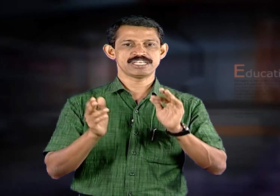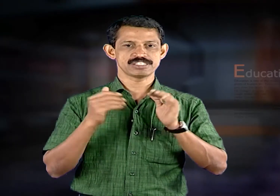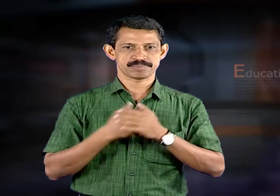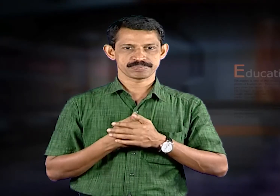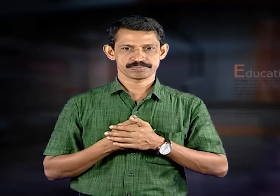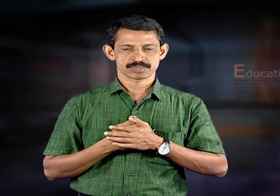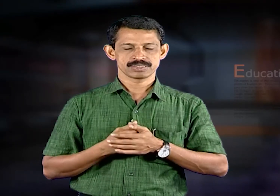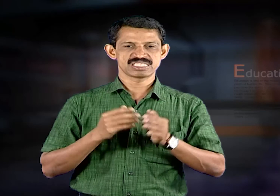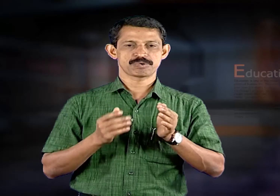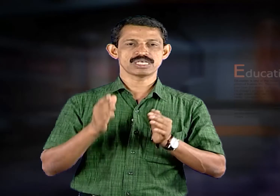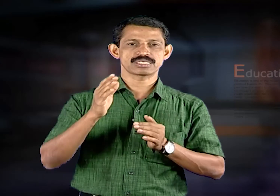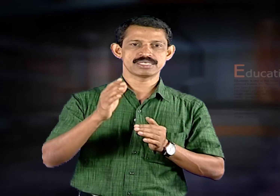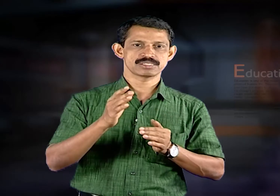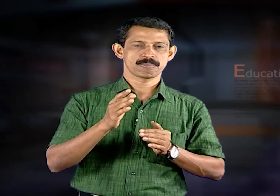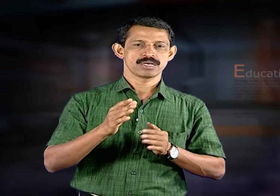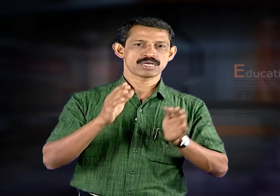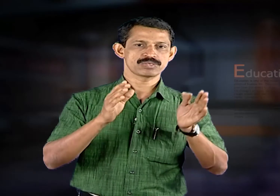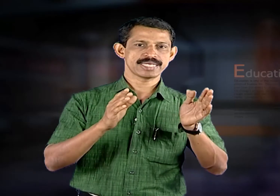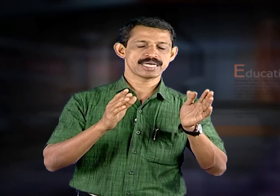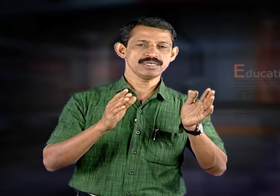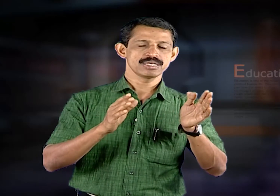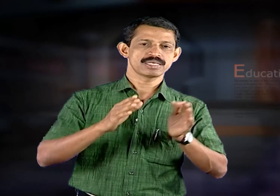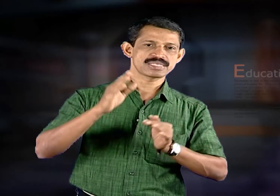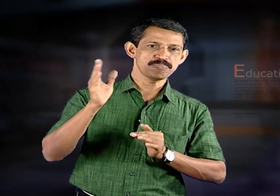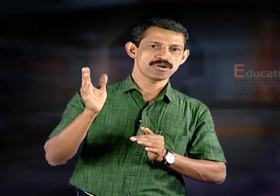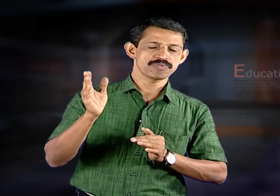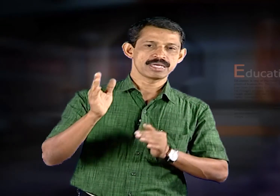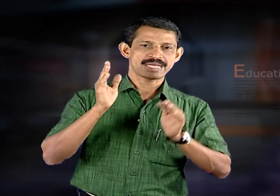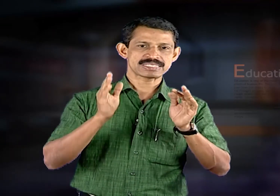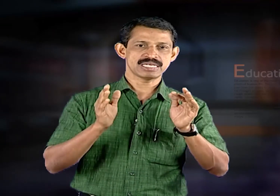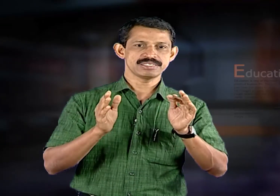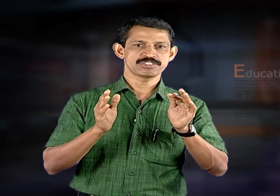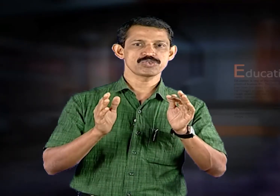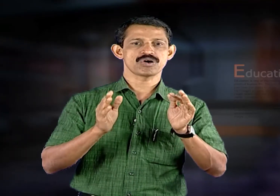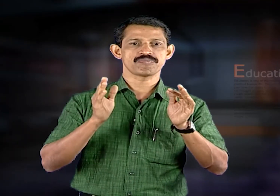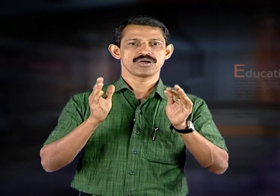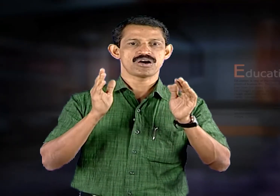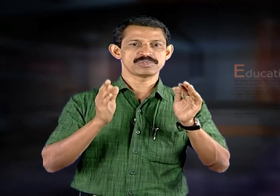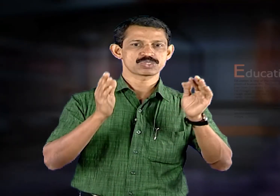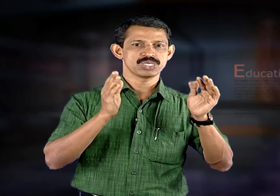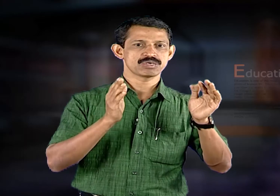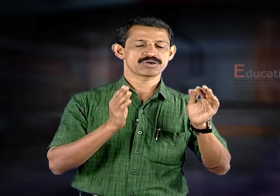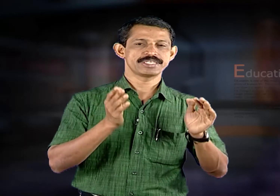CBSE. This project is now taken the shape of National Institute of Open Schooling or